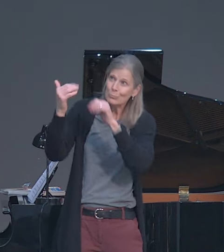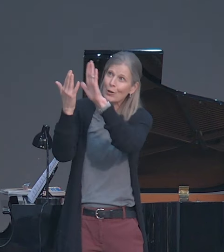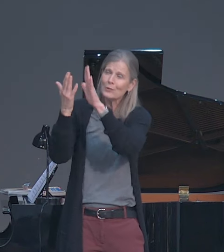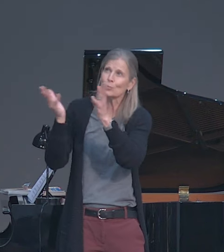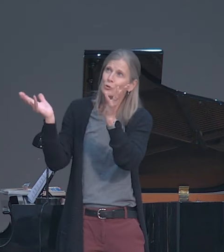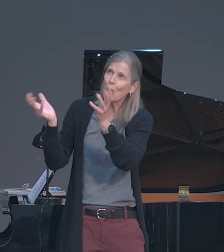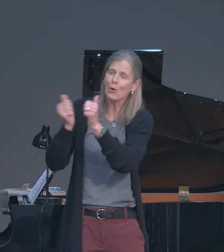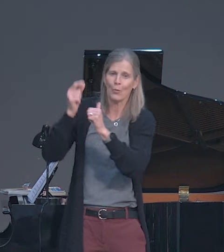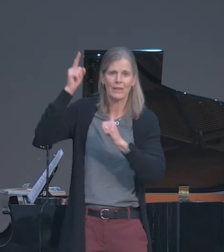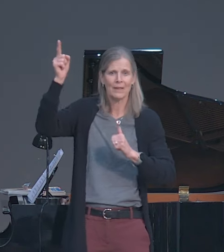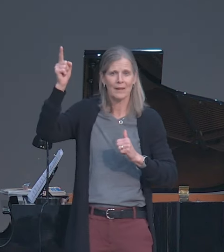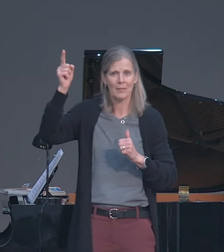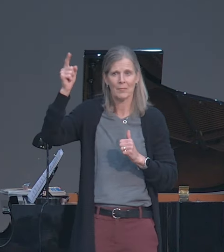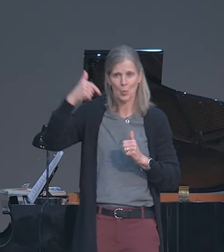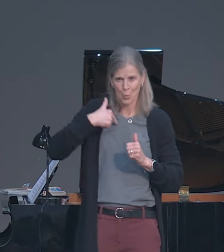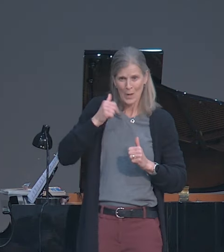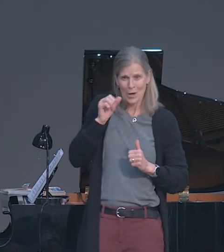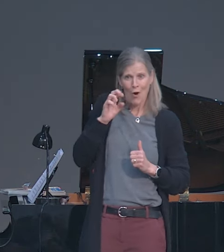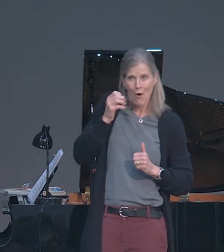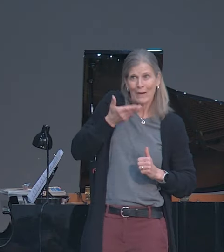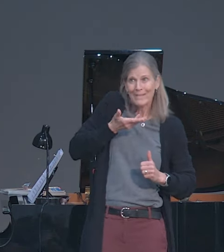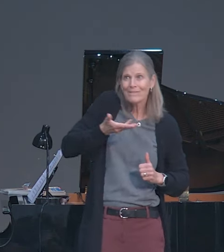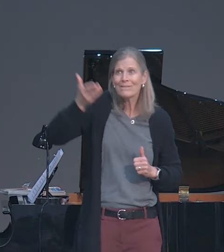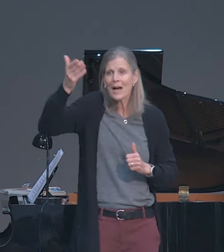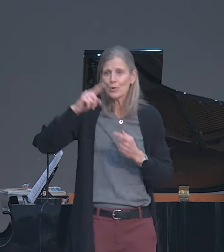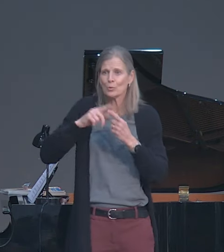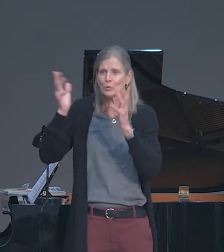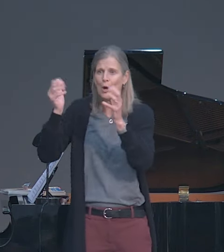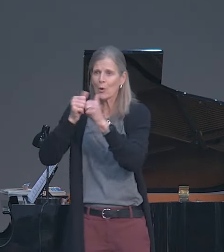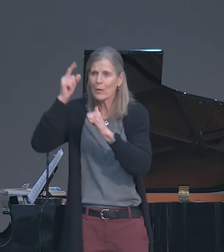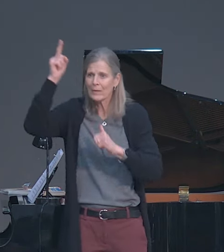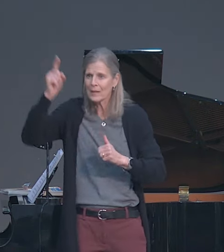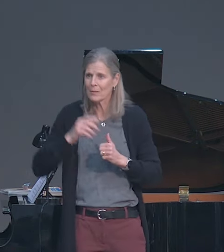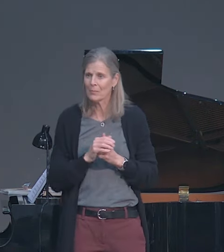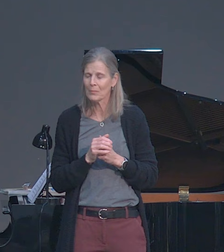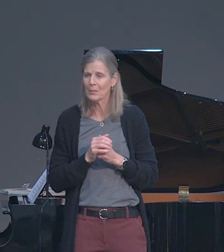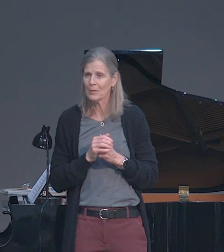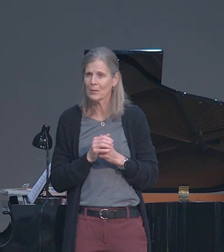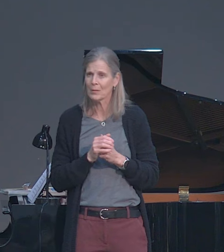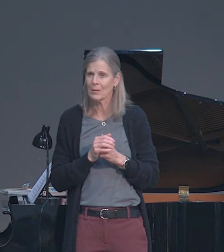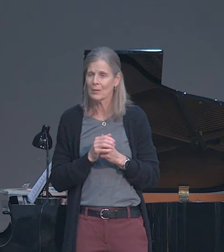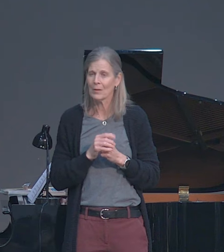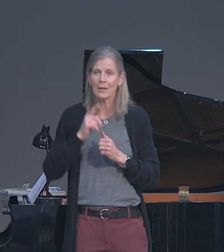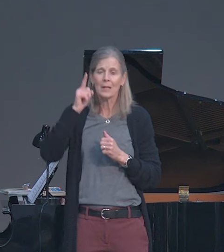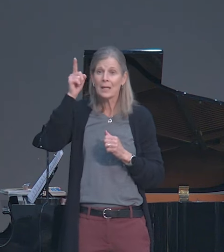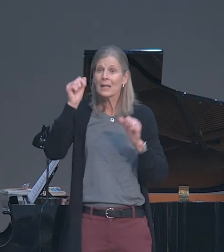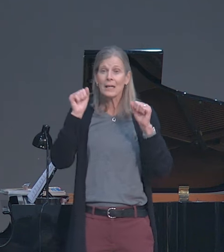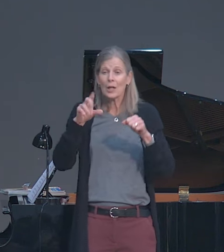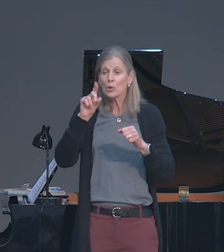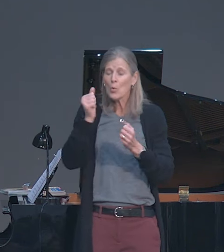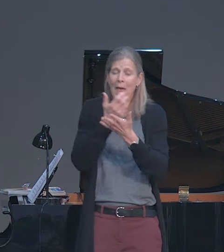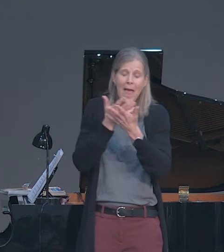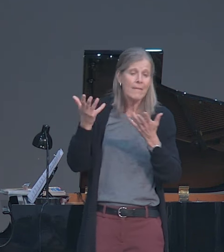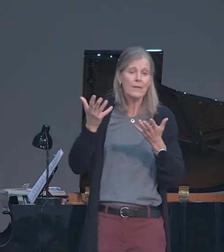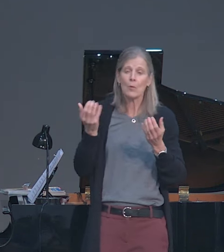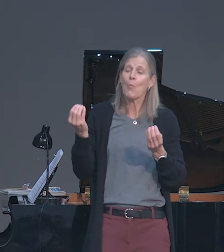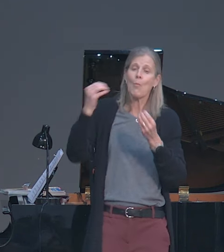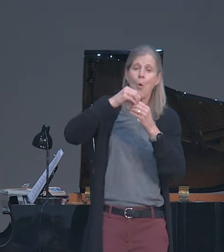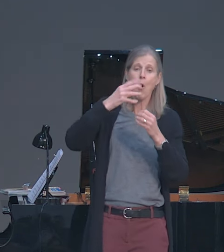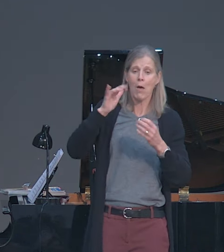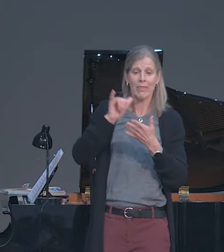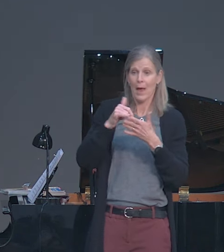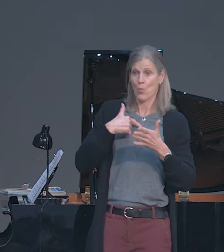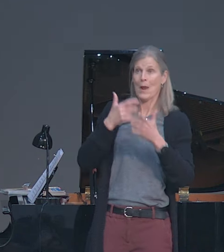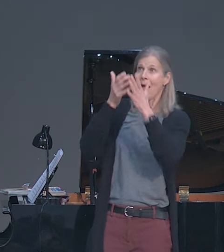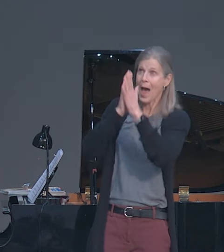him? That's why Ephesians 3:20 says, to him who is able to do far more abundantly than all that we ask or